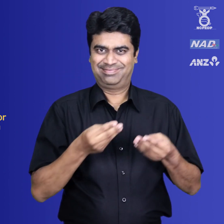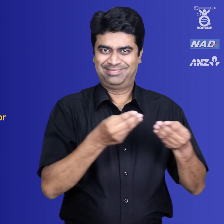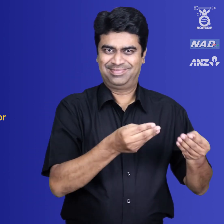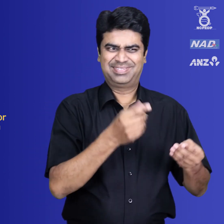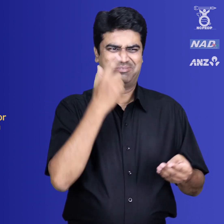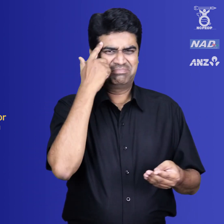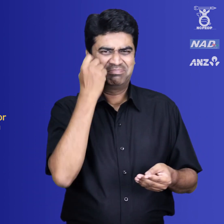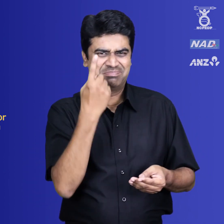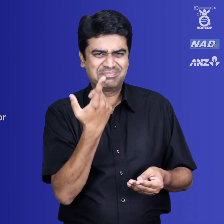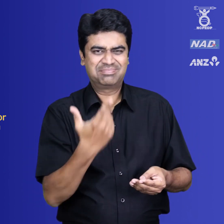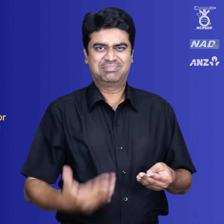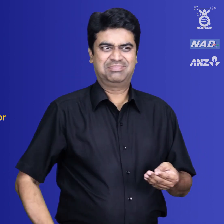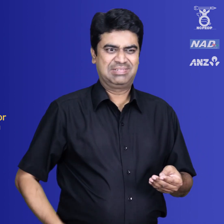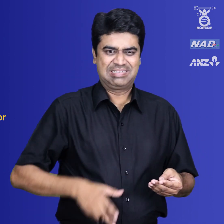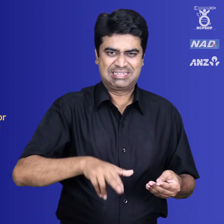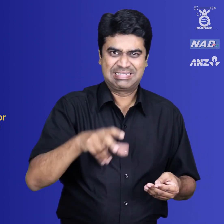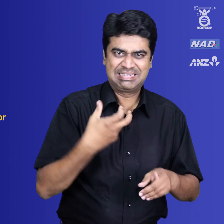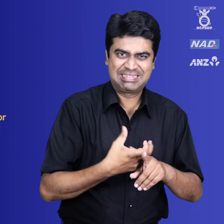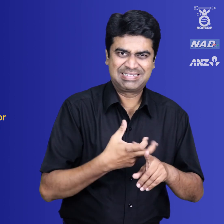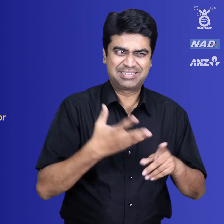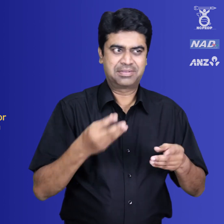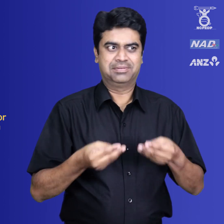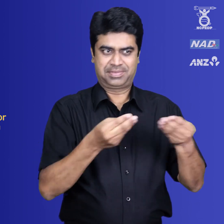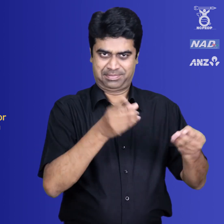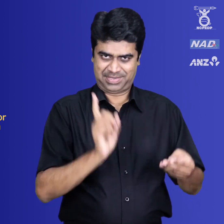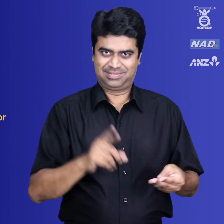denies food or fluids to him or her.